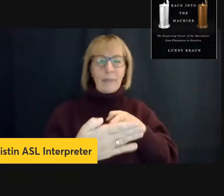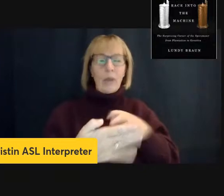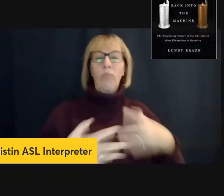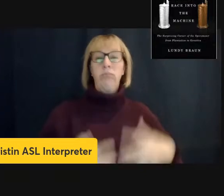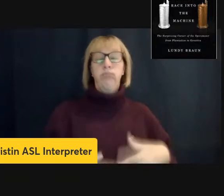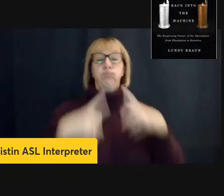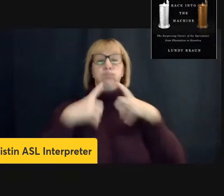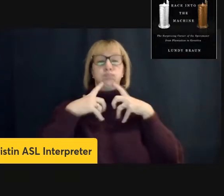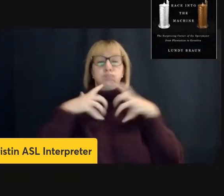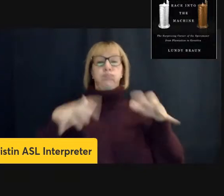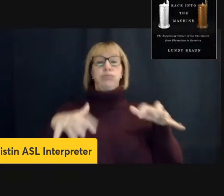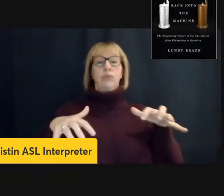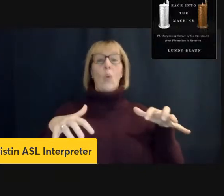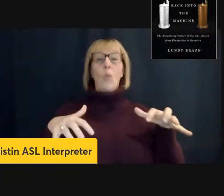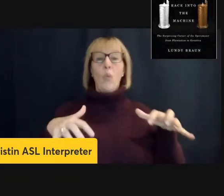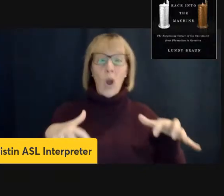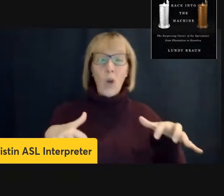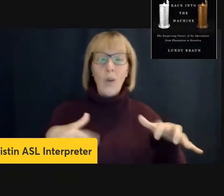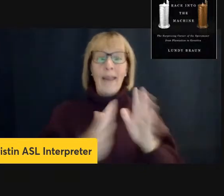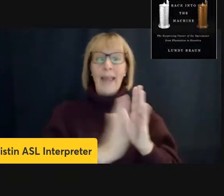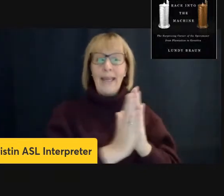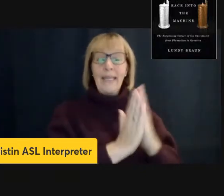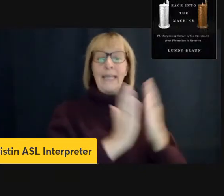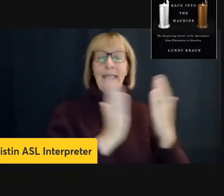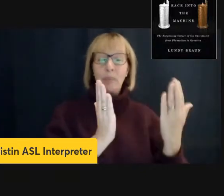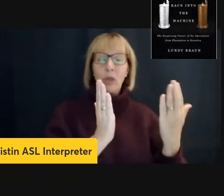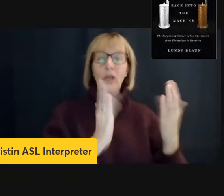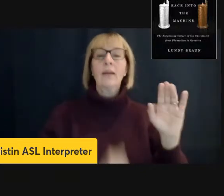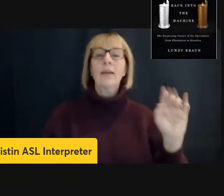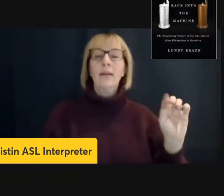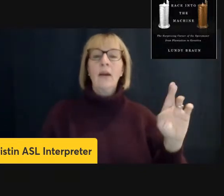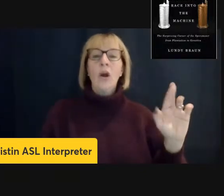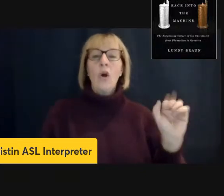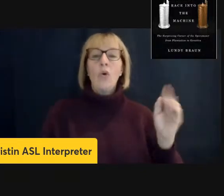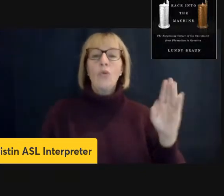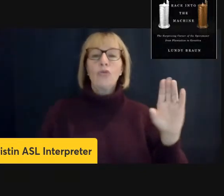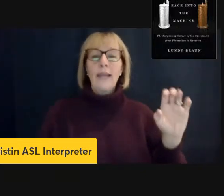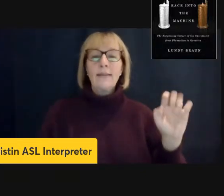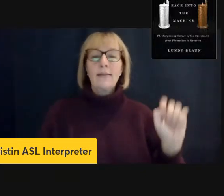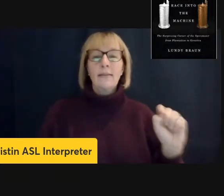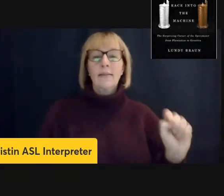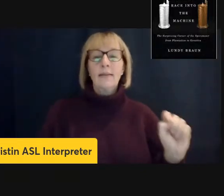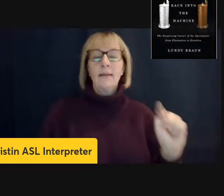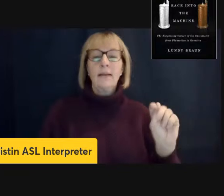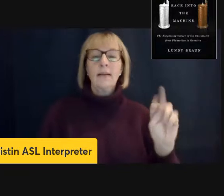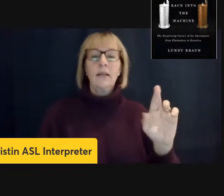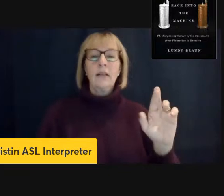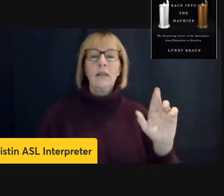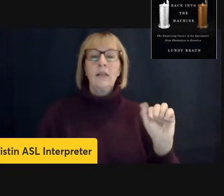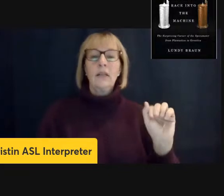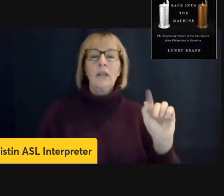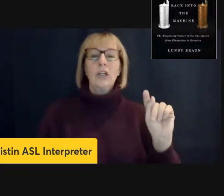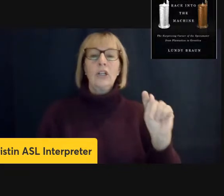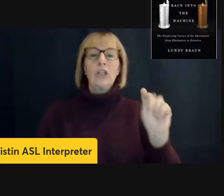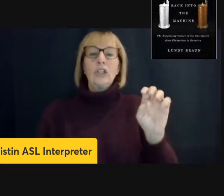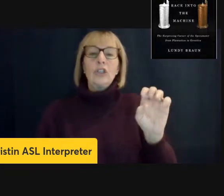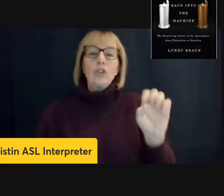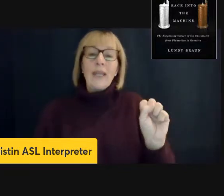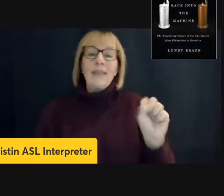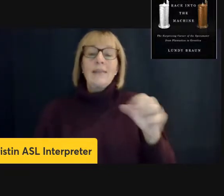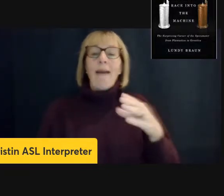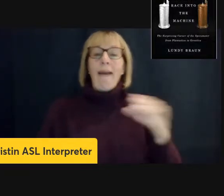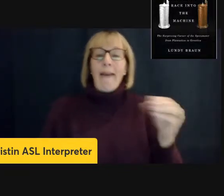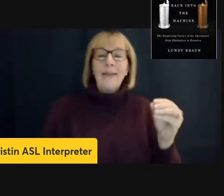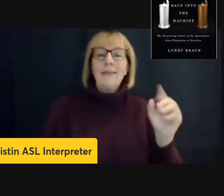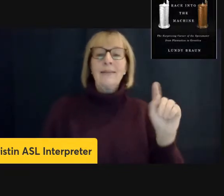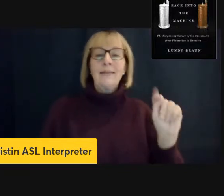unspeakable, as is his book, Race, Traits, and Tendencies of the American Negro, in which he